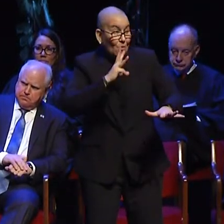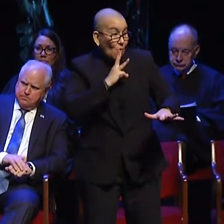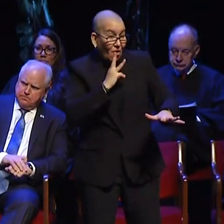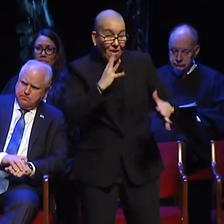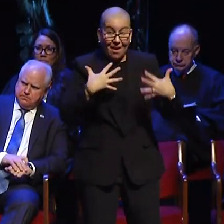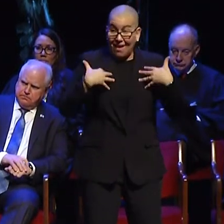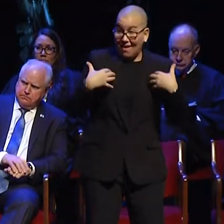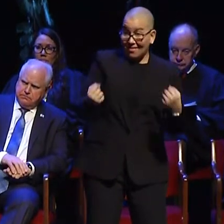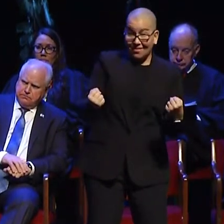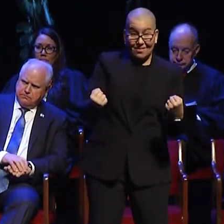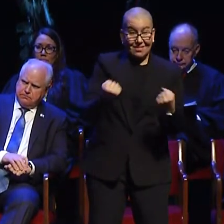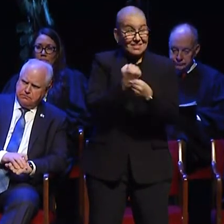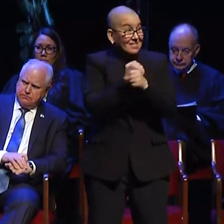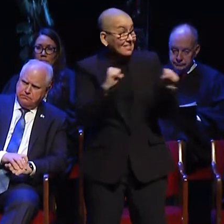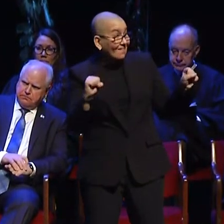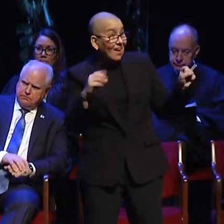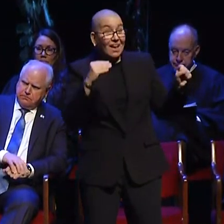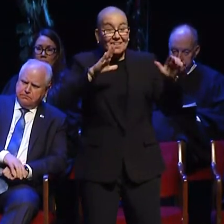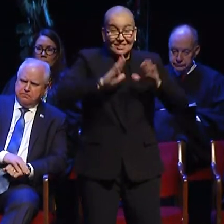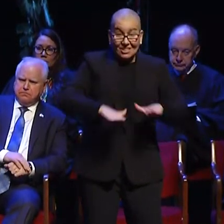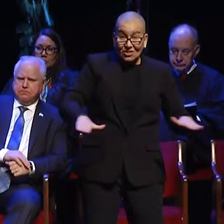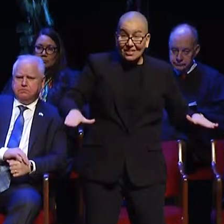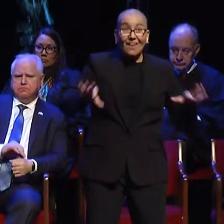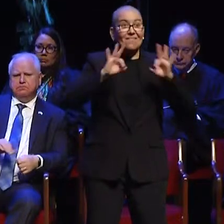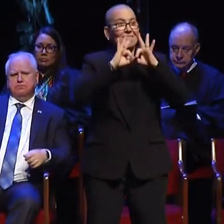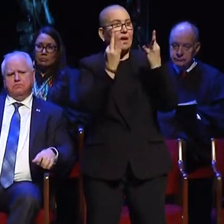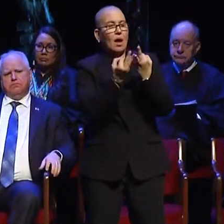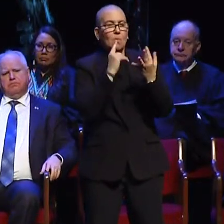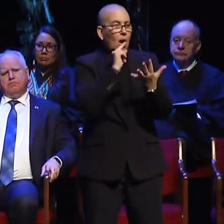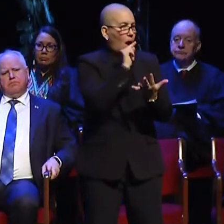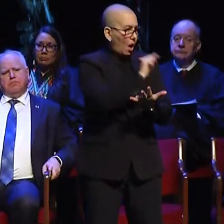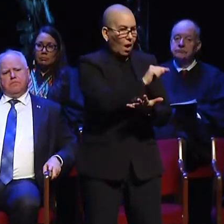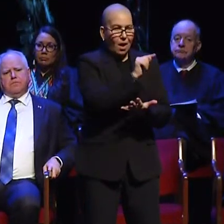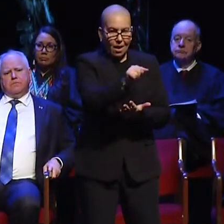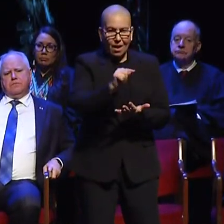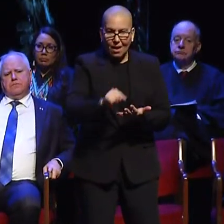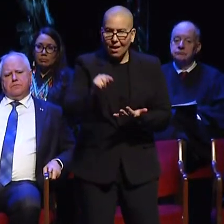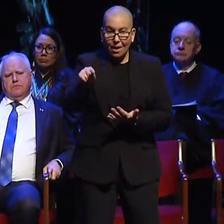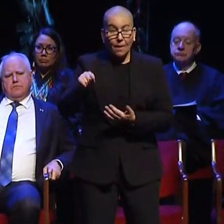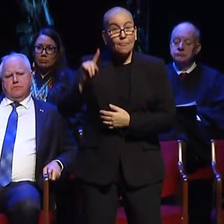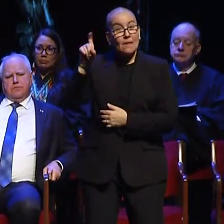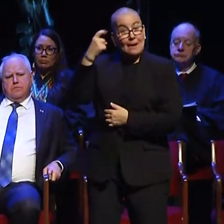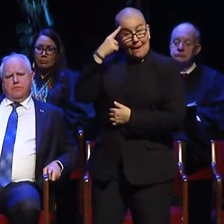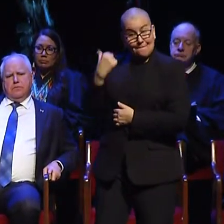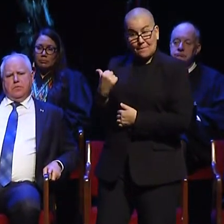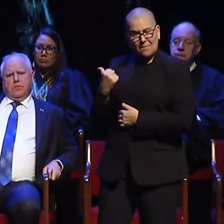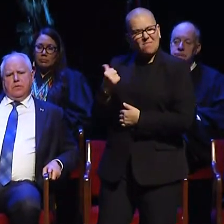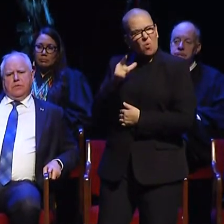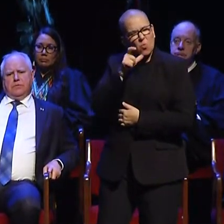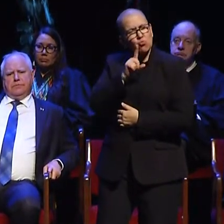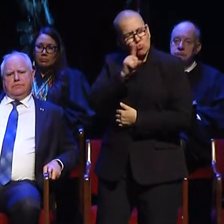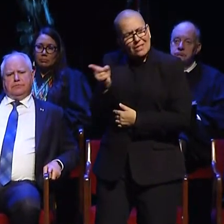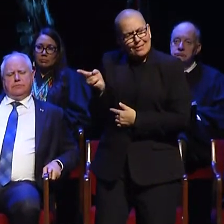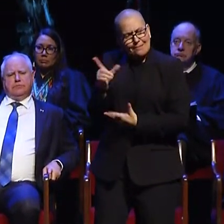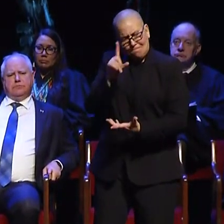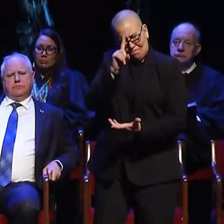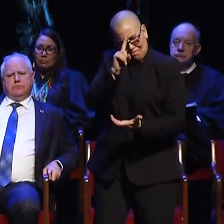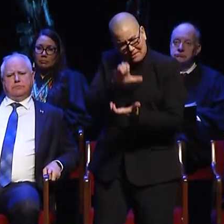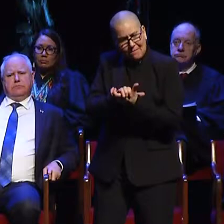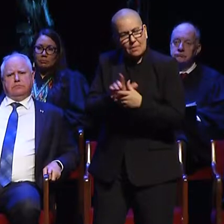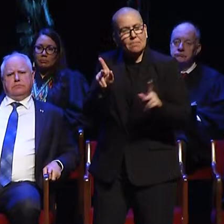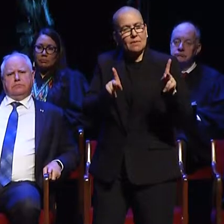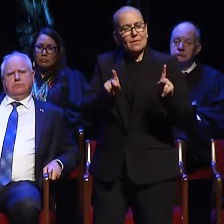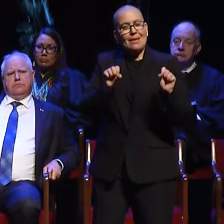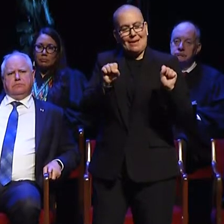families. A government that believes that Minnesotans can make their own decisions about how and when and if to start a